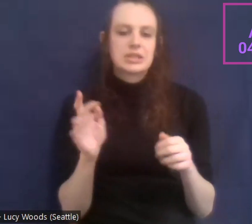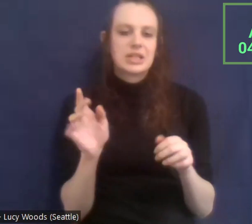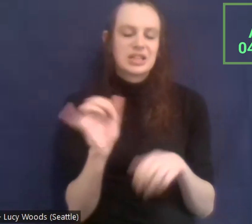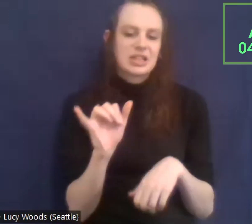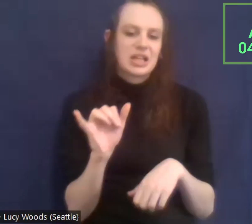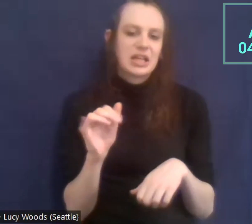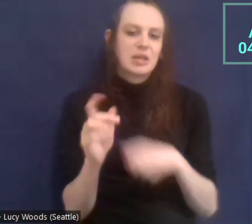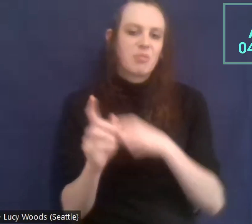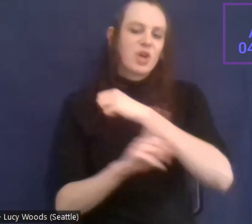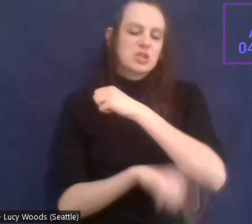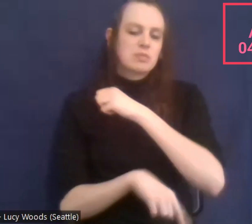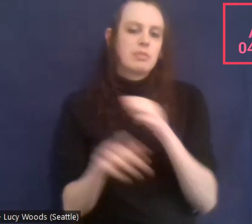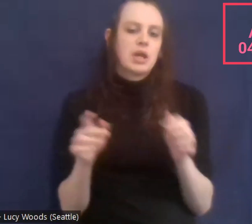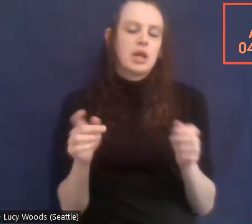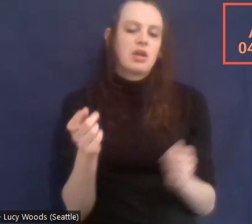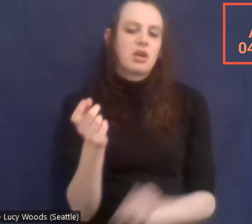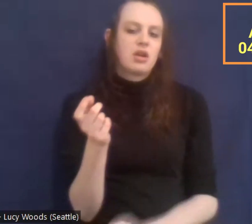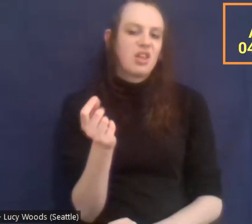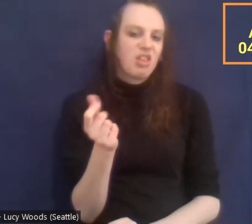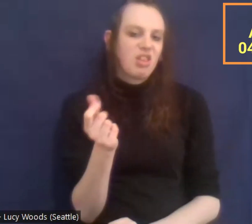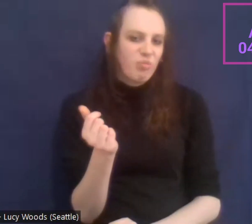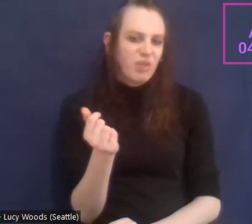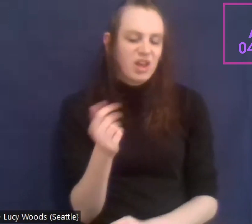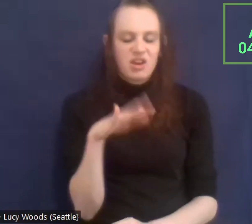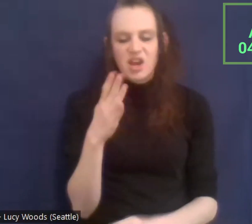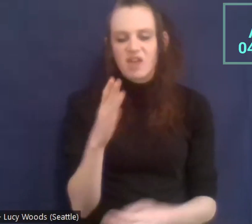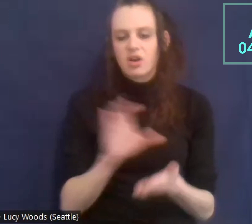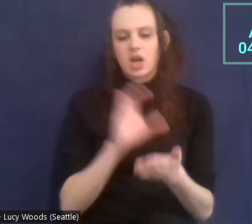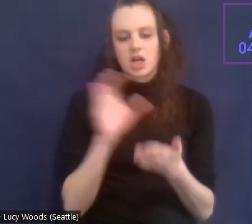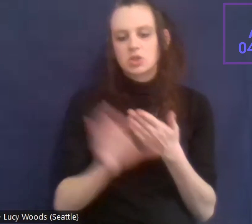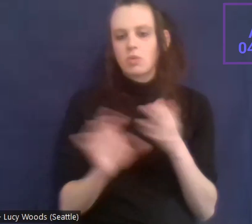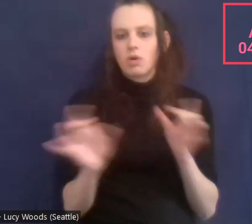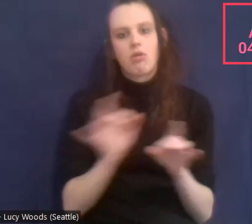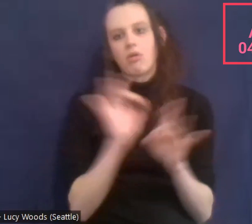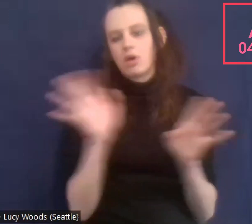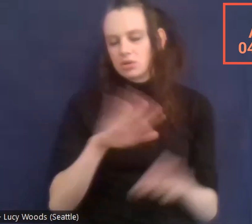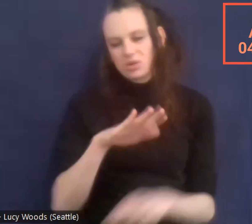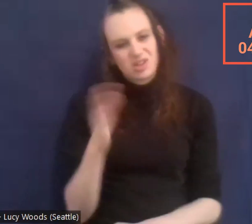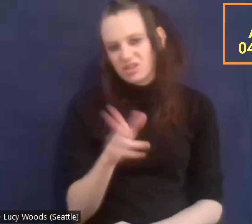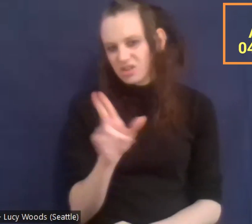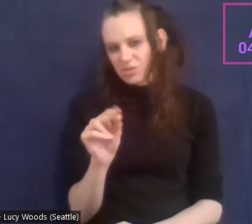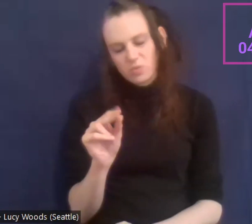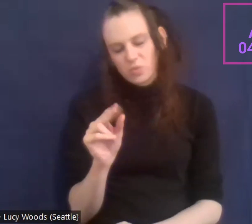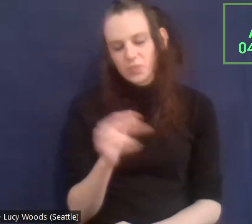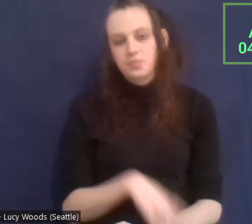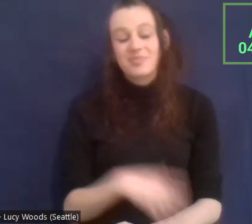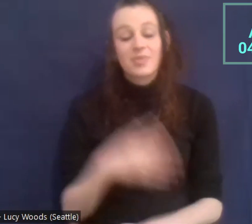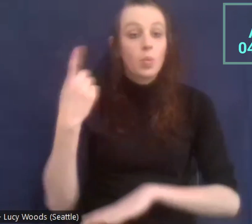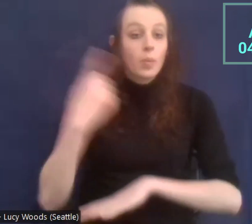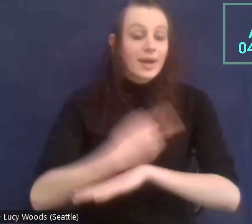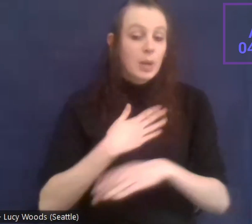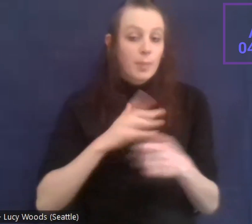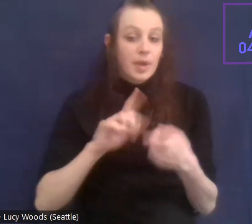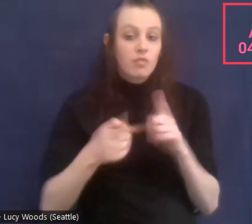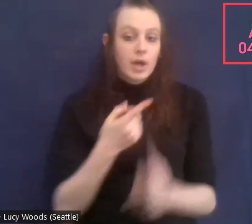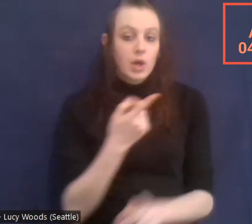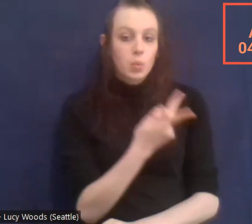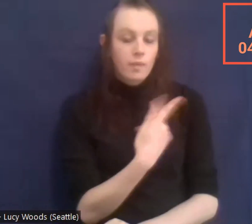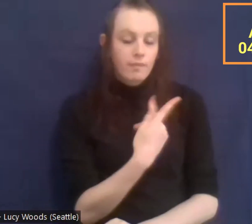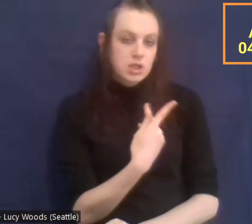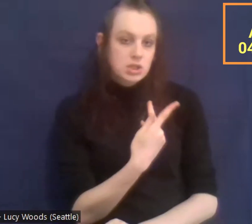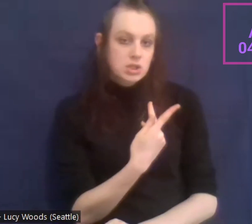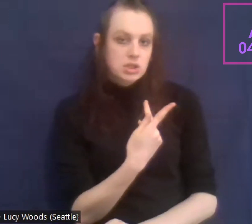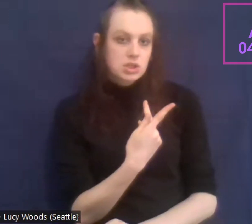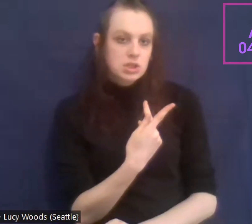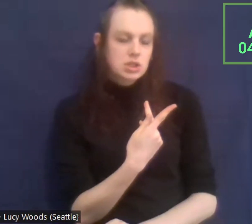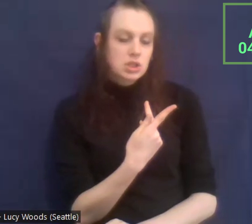Like I never experienced like super bad consequences. And then one day, my friend and I were caught in a